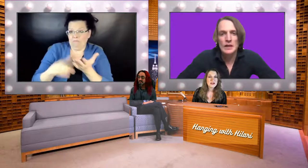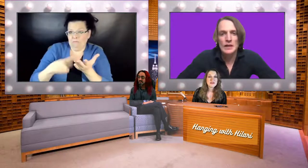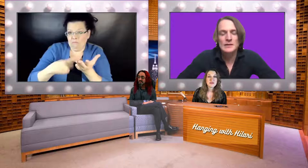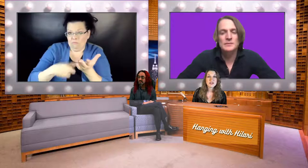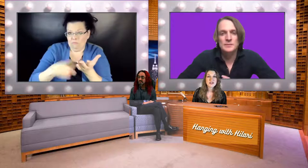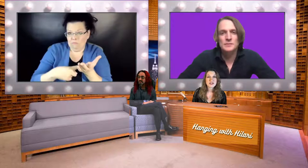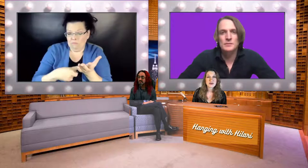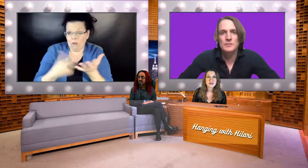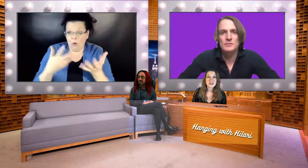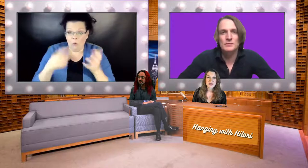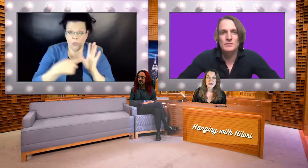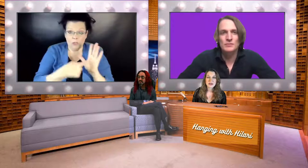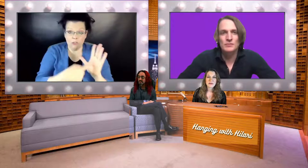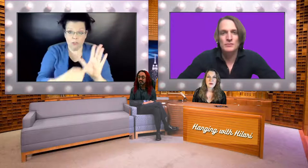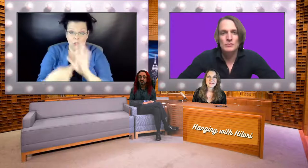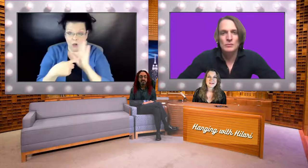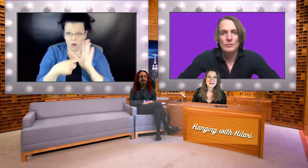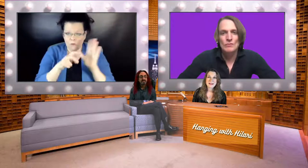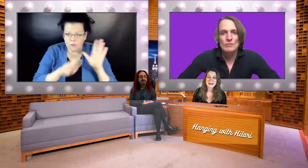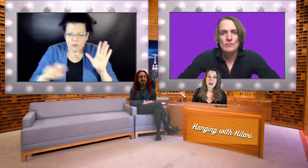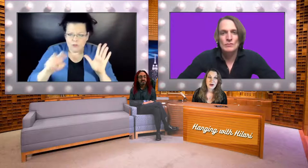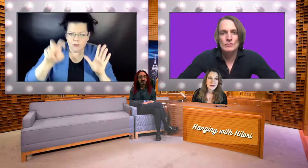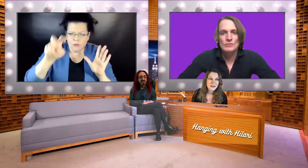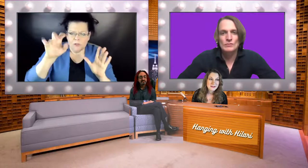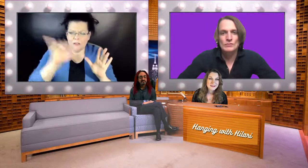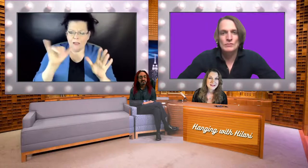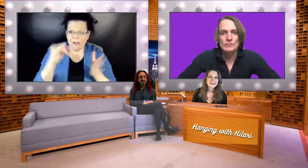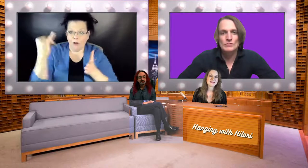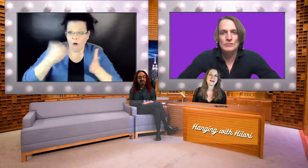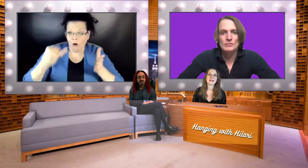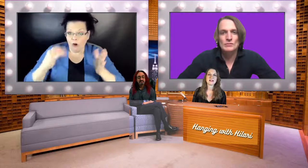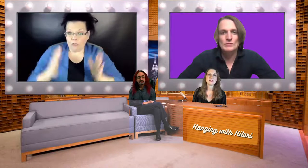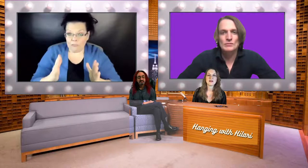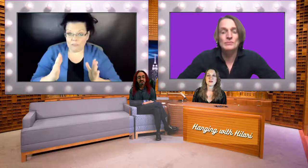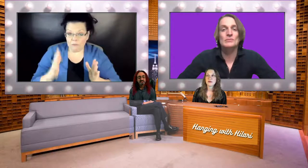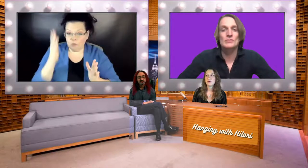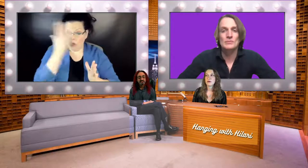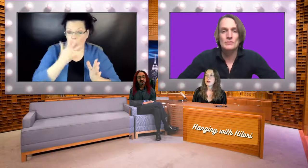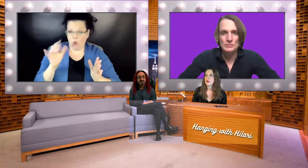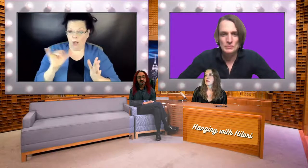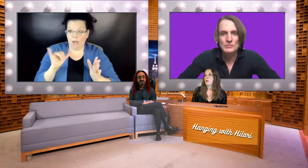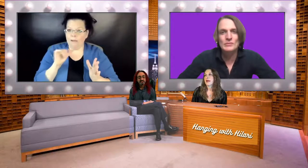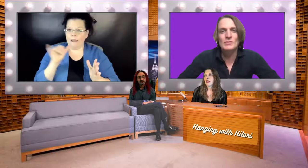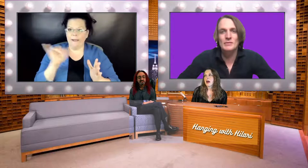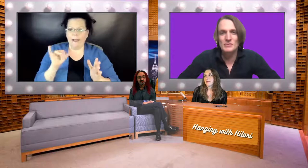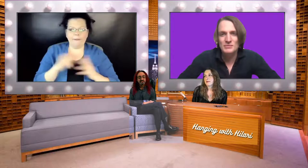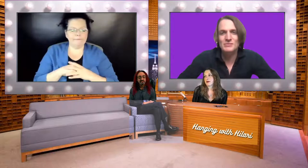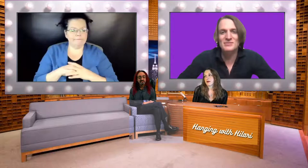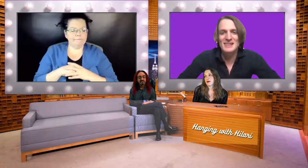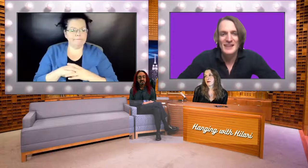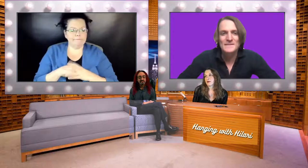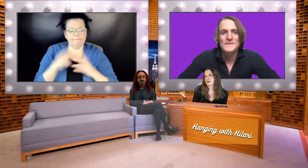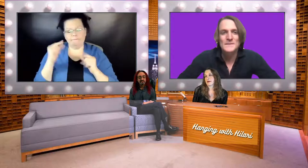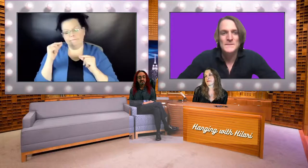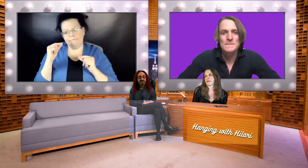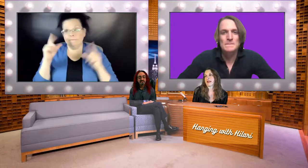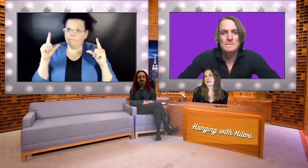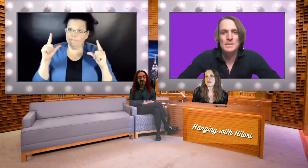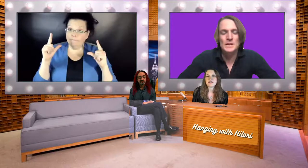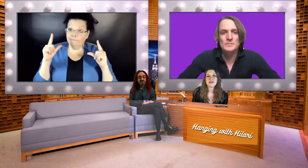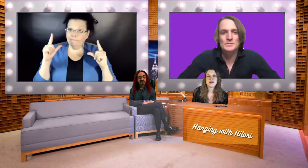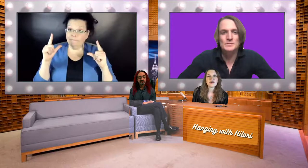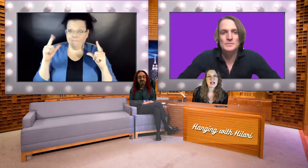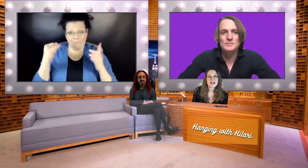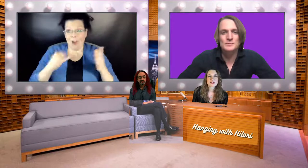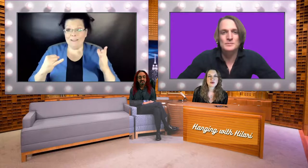we want to really show the journey of what it's like being an artist. It's not like you wake up, you know, as